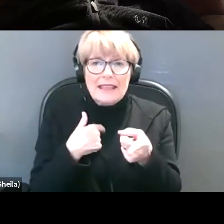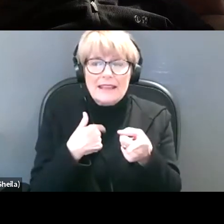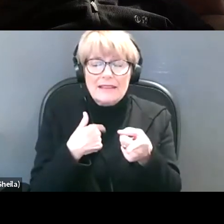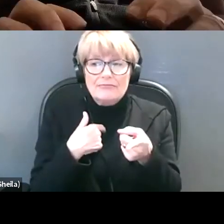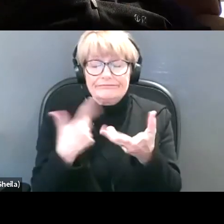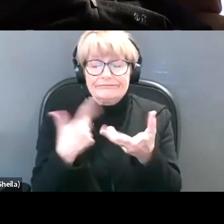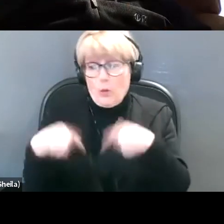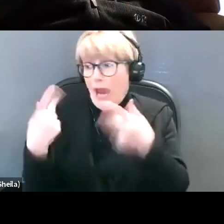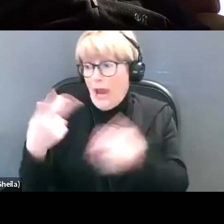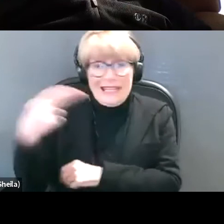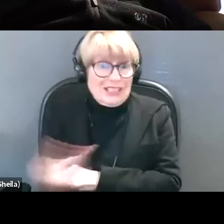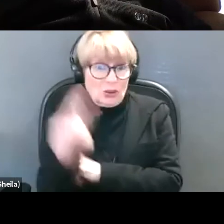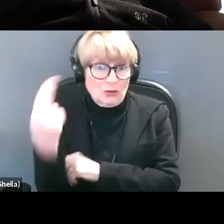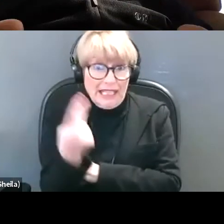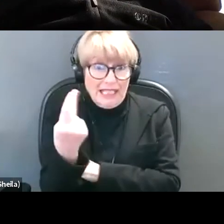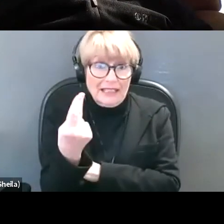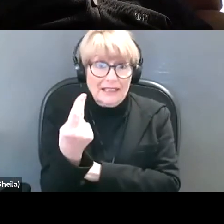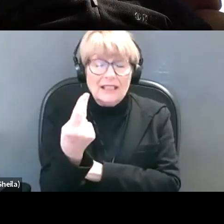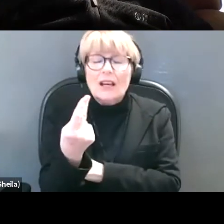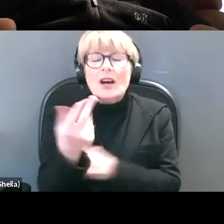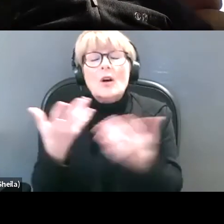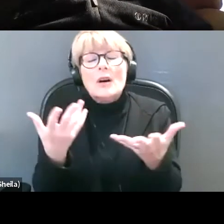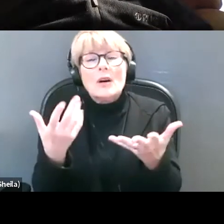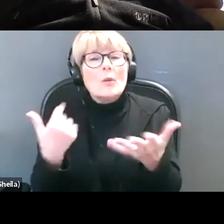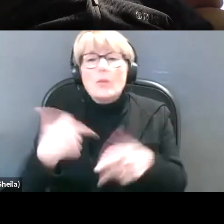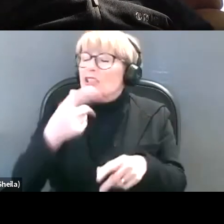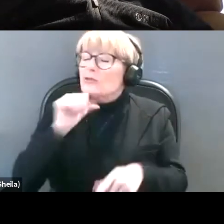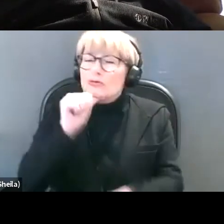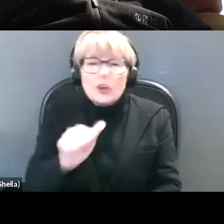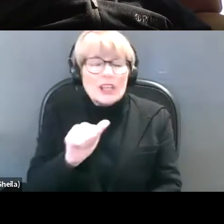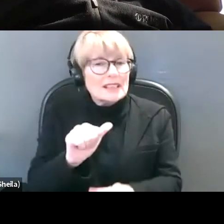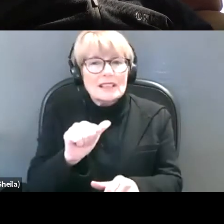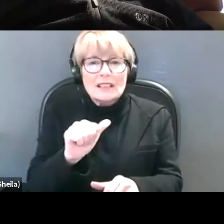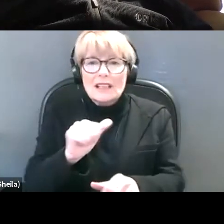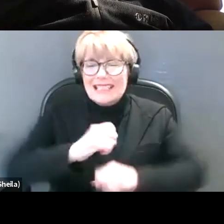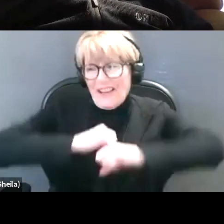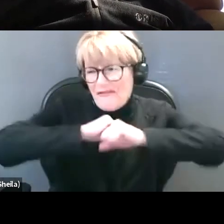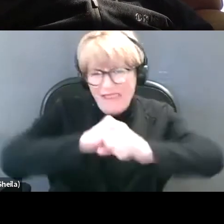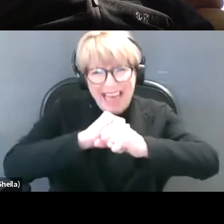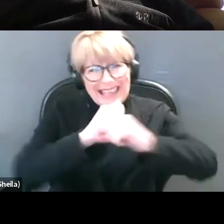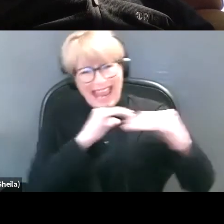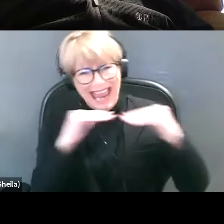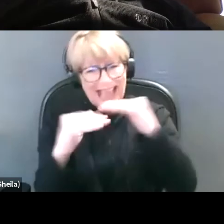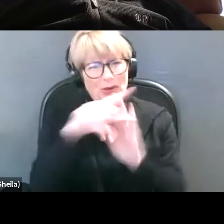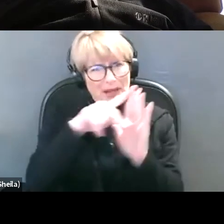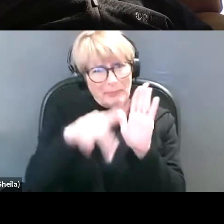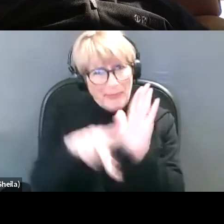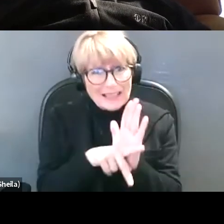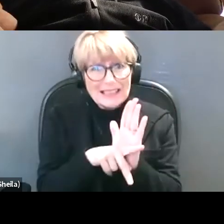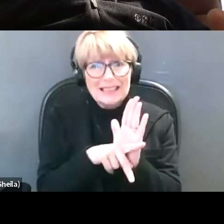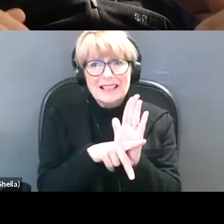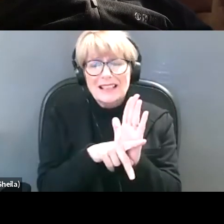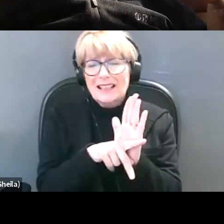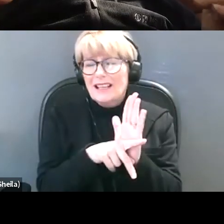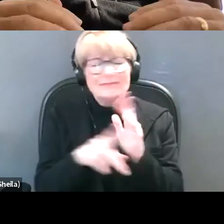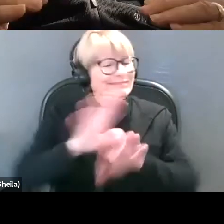history, it's now. And what we shouldn't be doing is 1 second defending equity policies. We